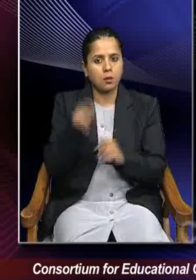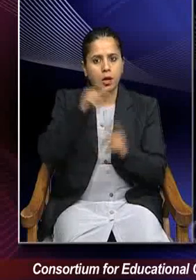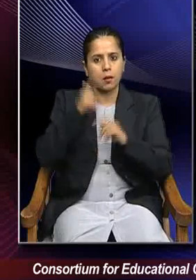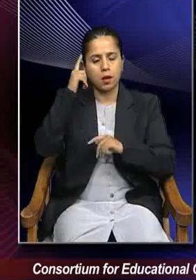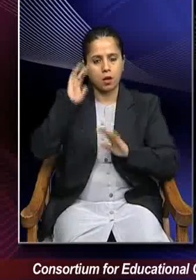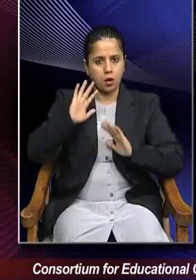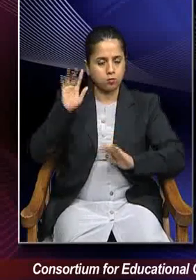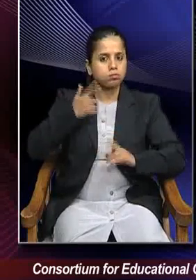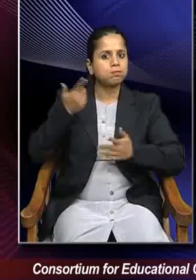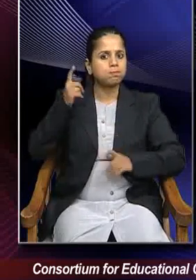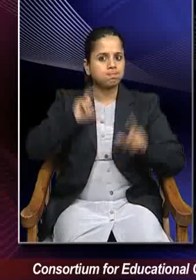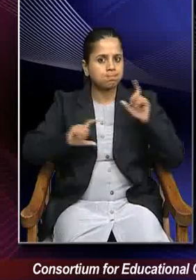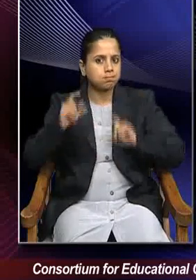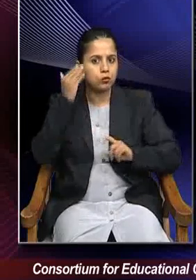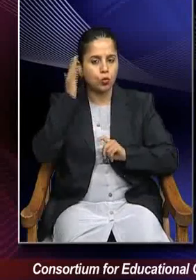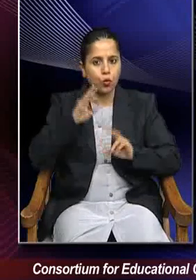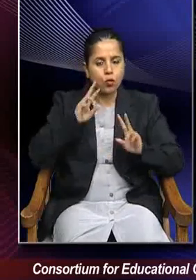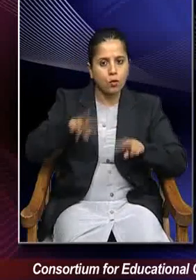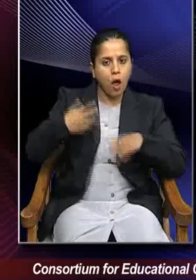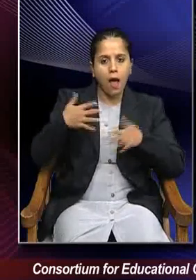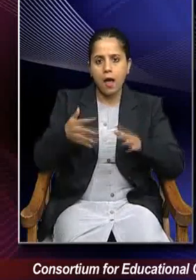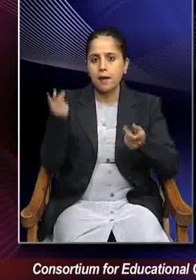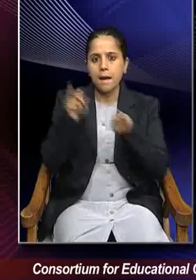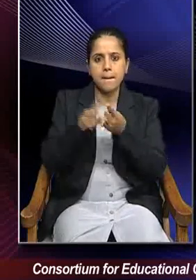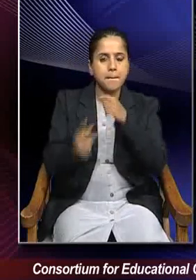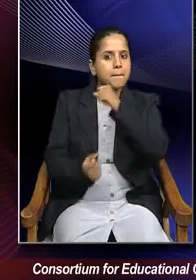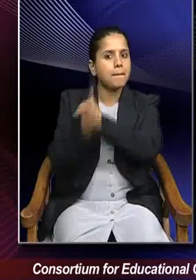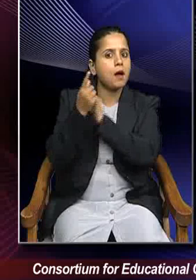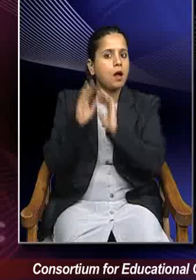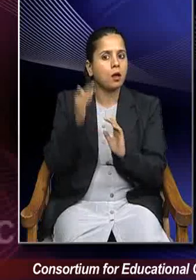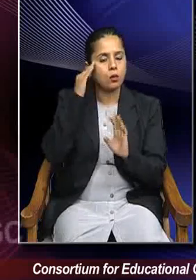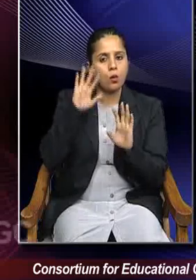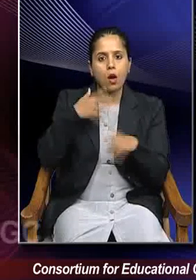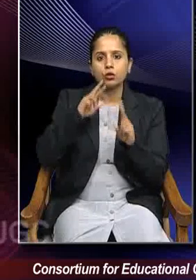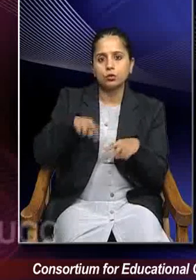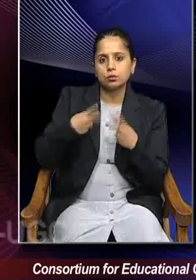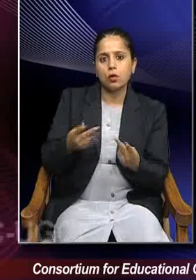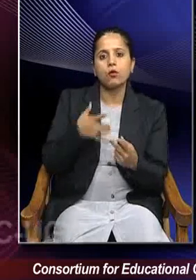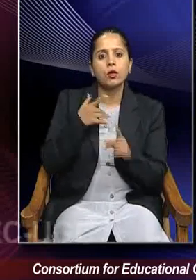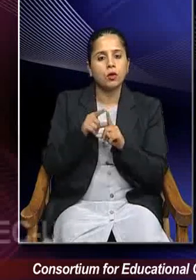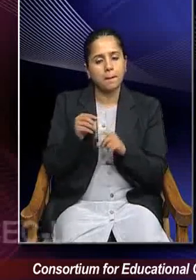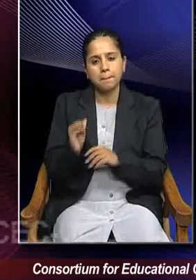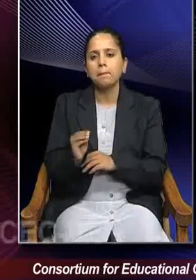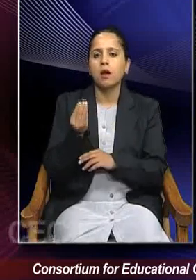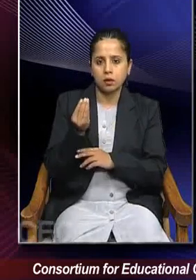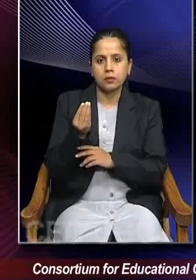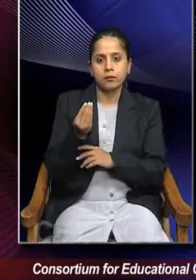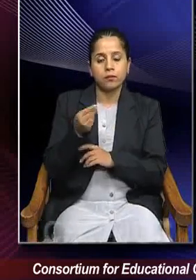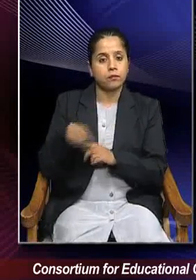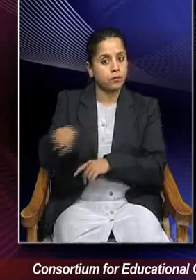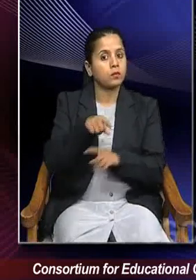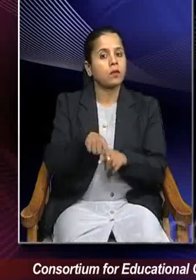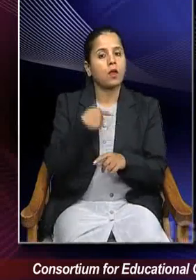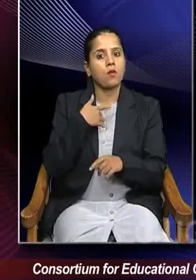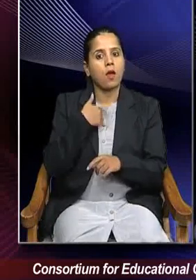local population to respond to any kind of exigency and risk will be better, and this will